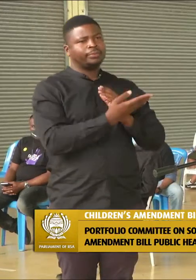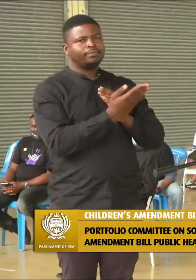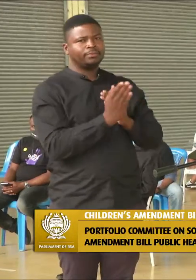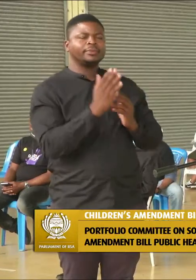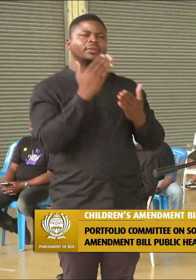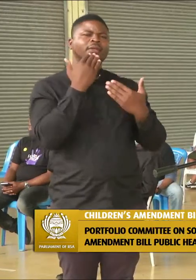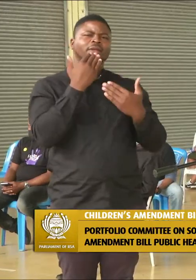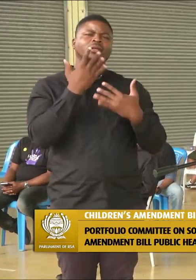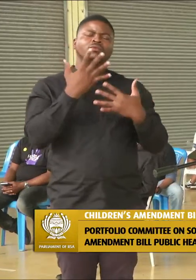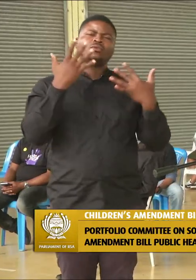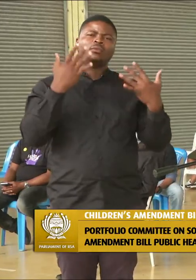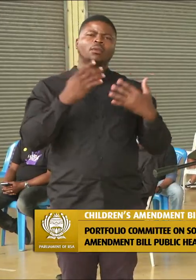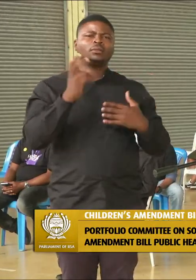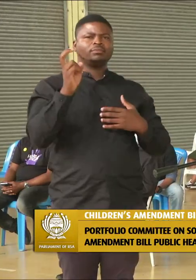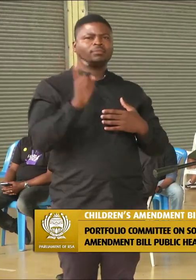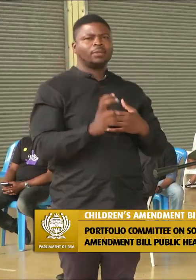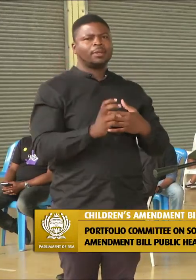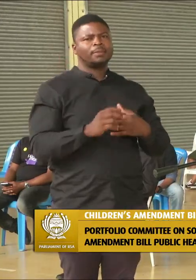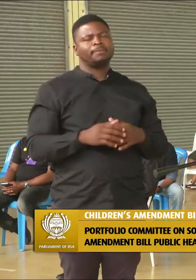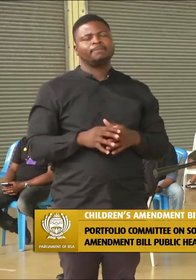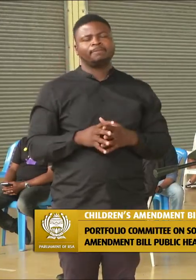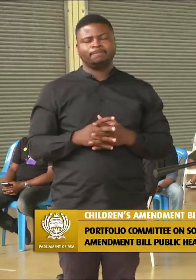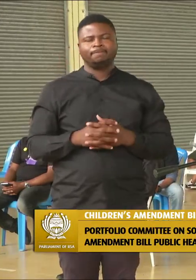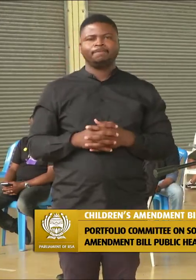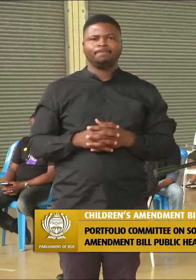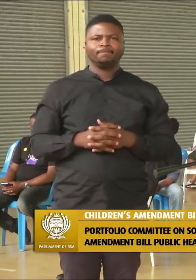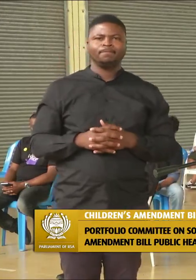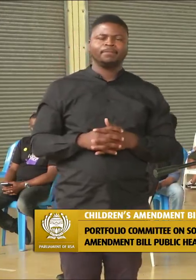the entire community. Thank you very much.